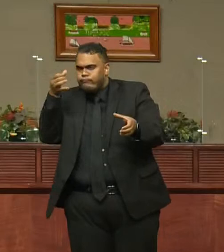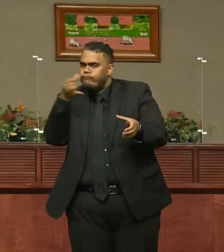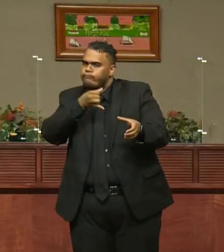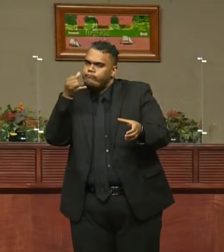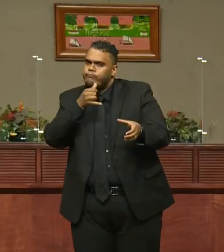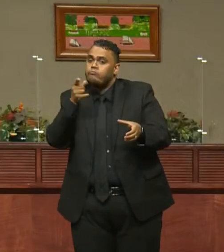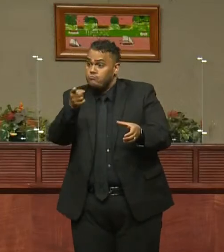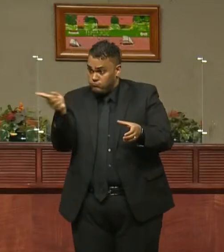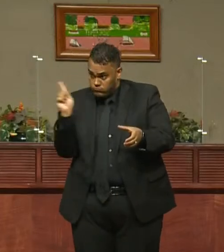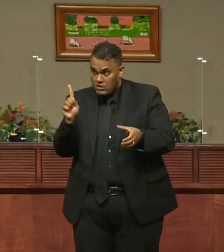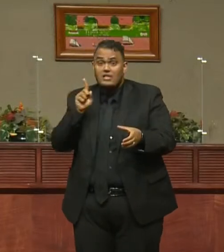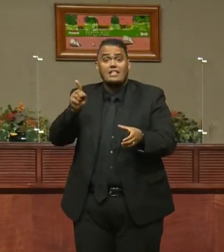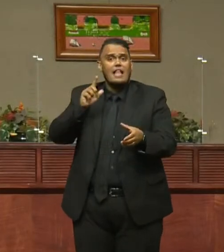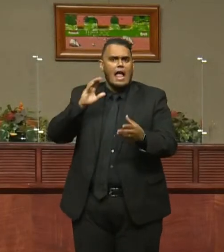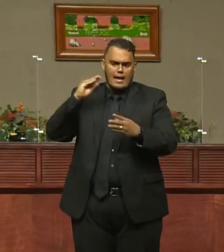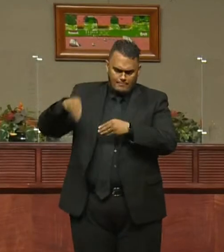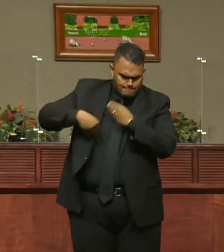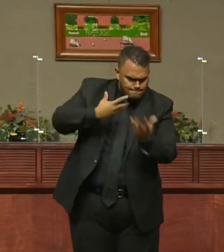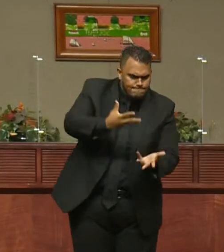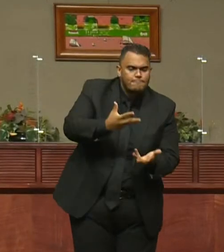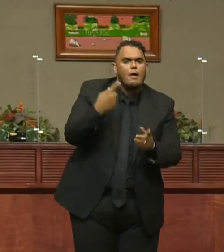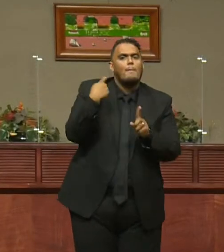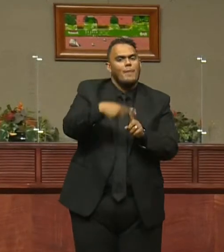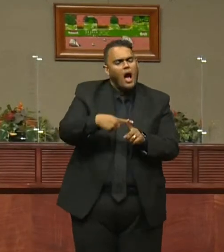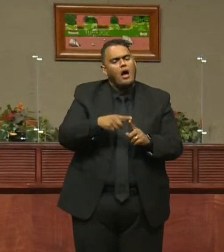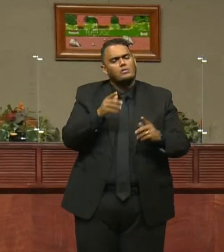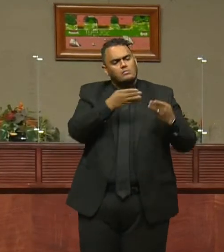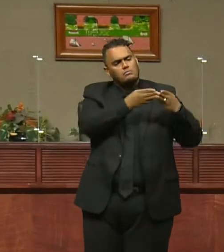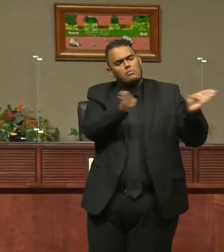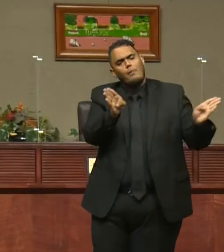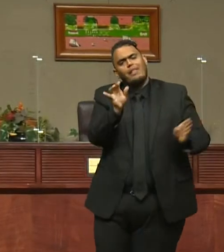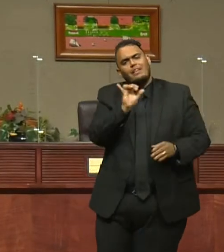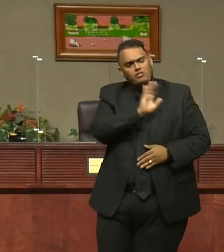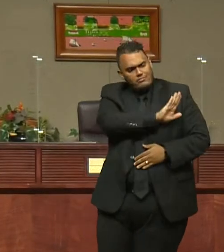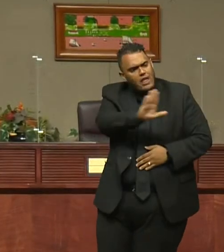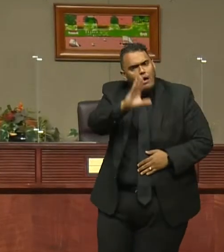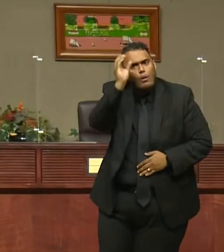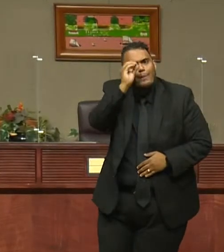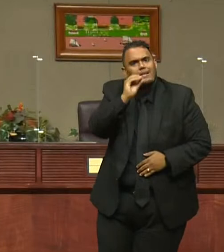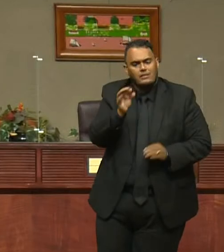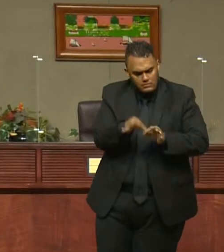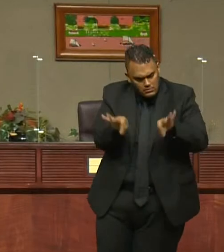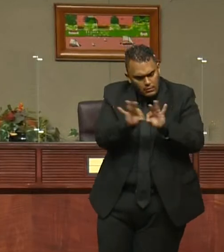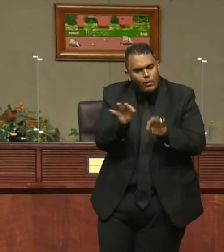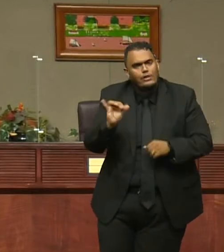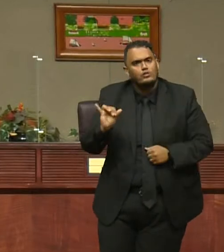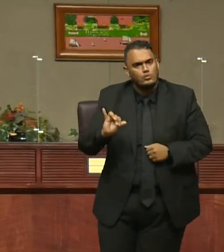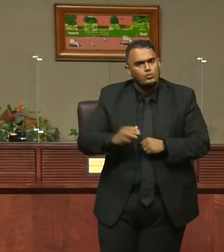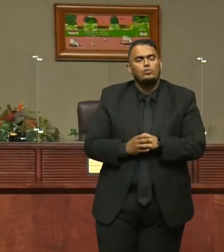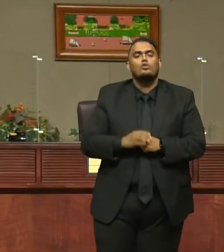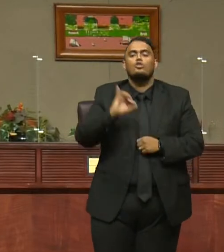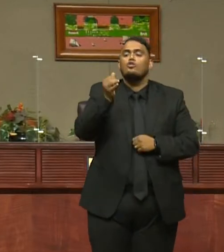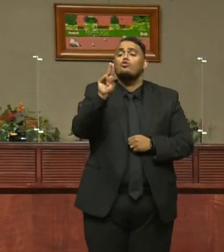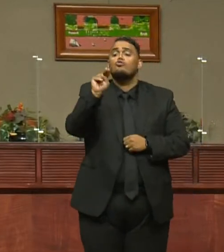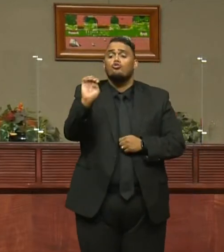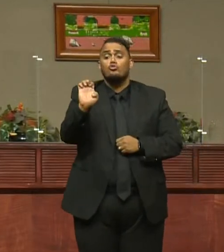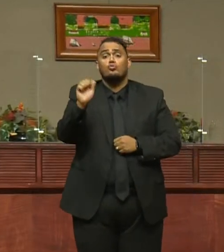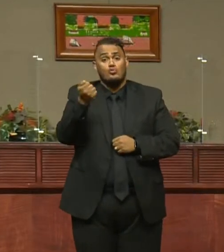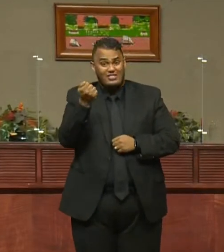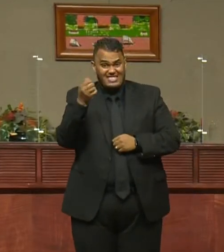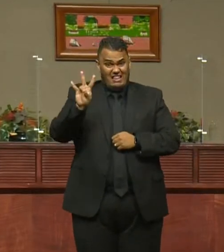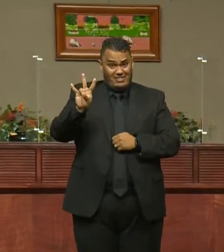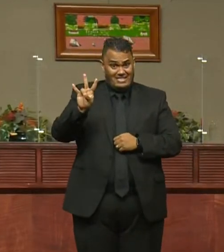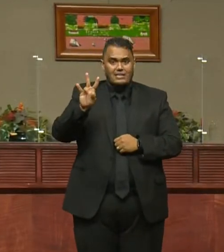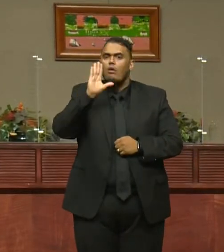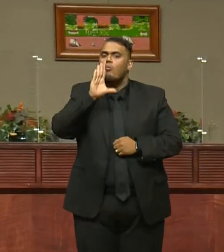as well as the public. June 17th, we will have a rule development workshop. We'll look at the